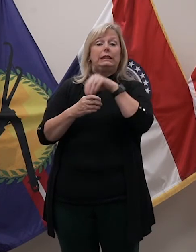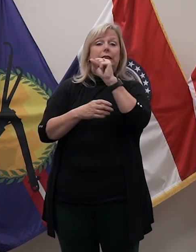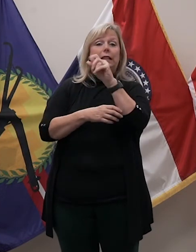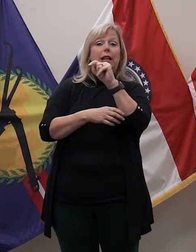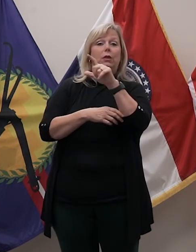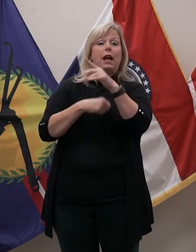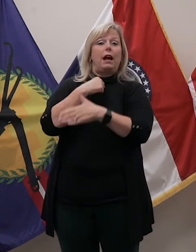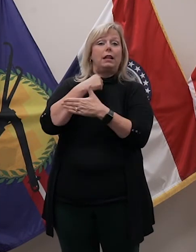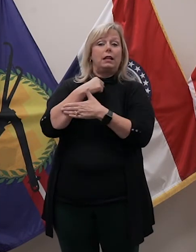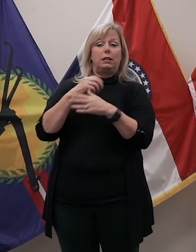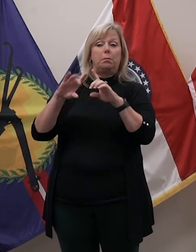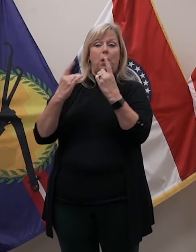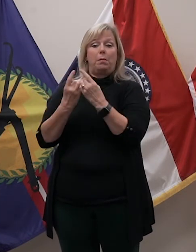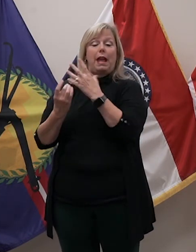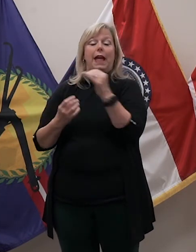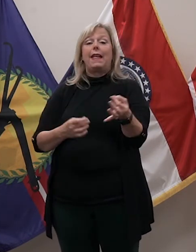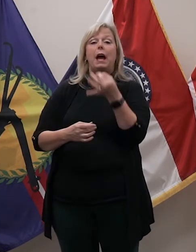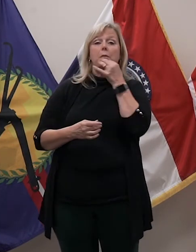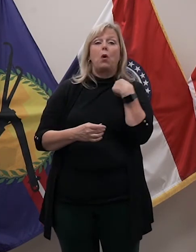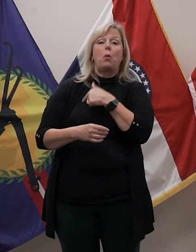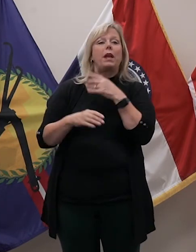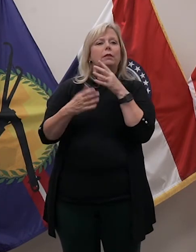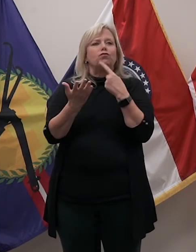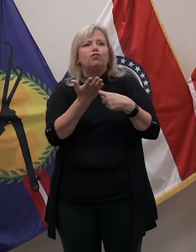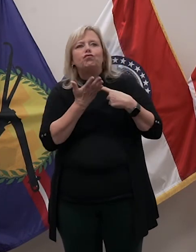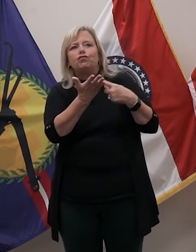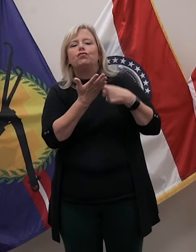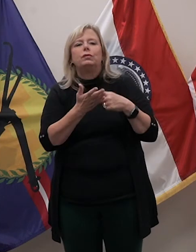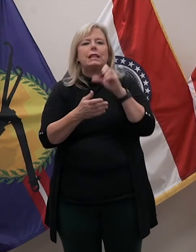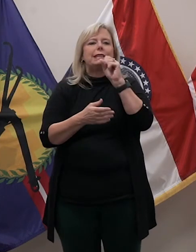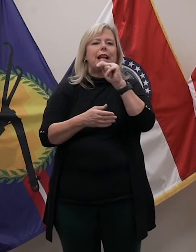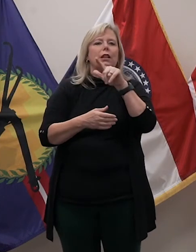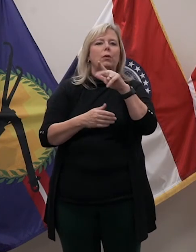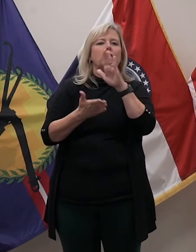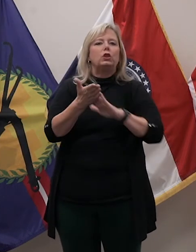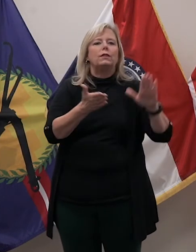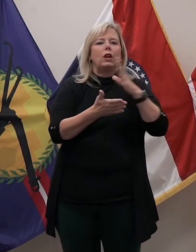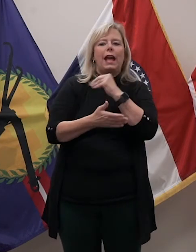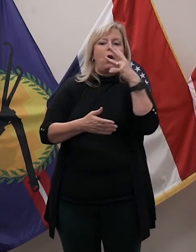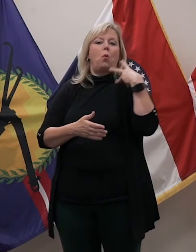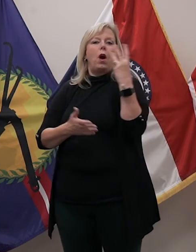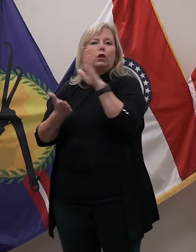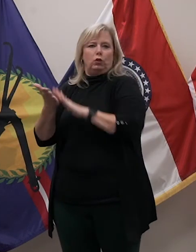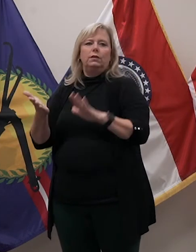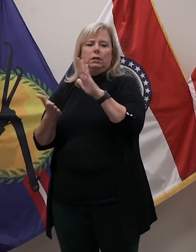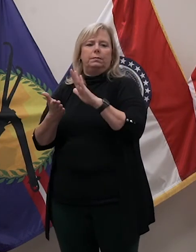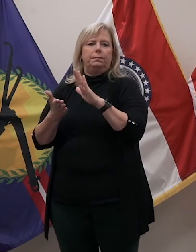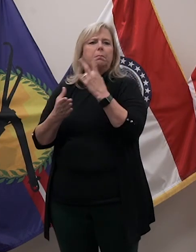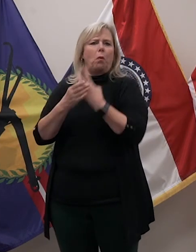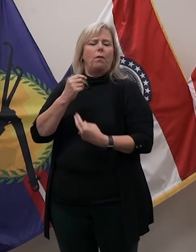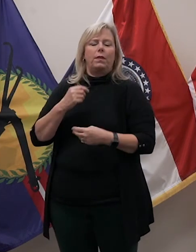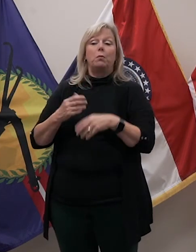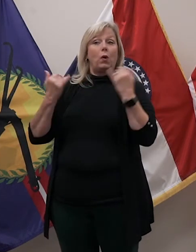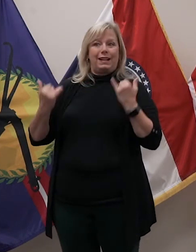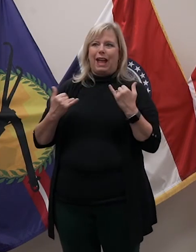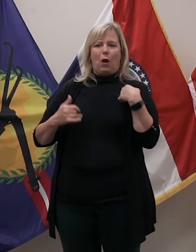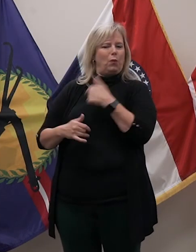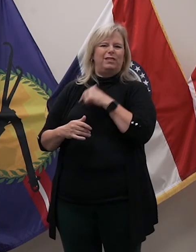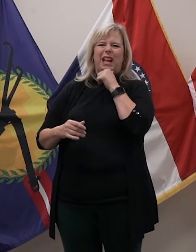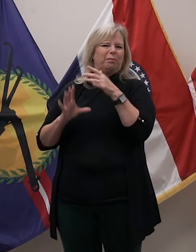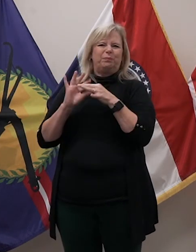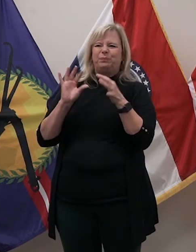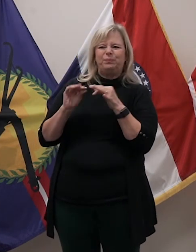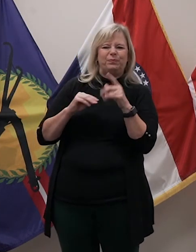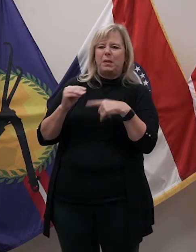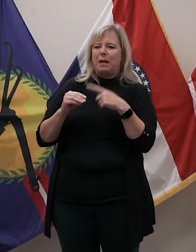Health, and the experts that we consult with at St. Louis University or Washington University. But at this point, we're not talking